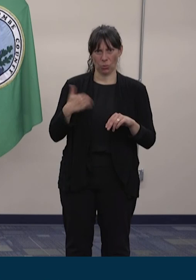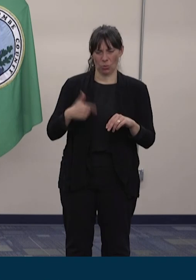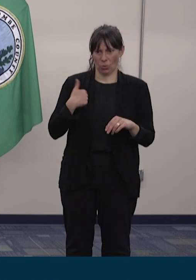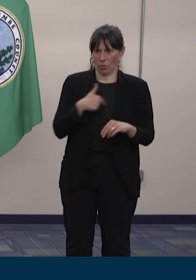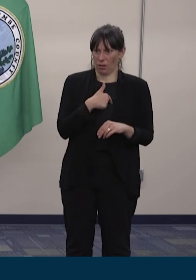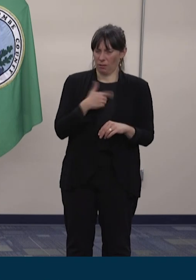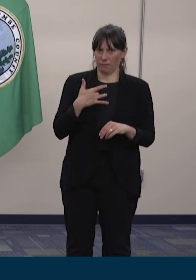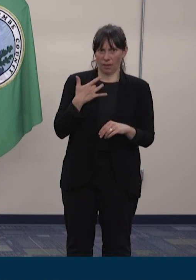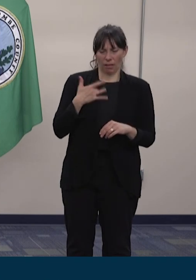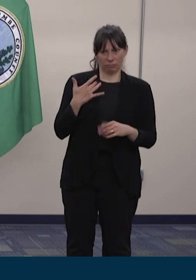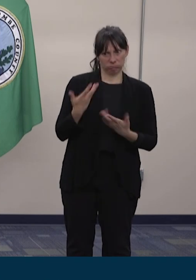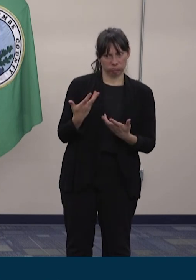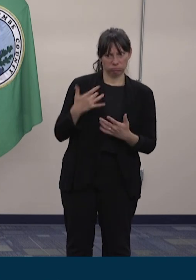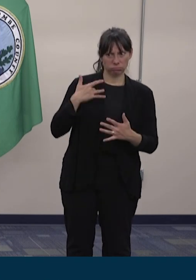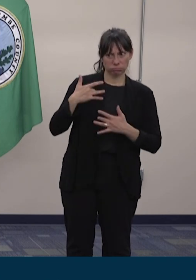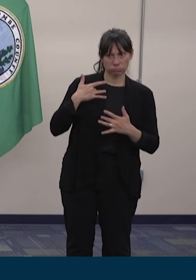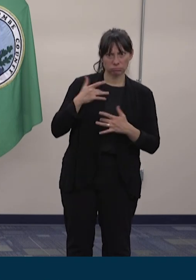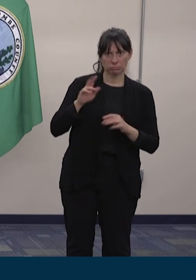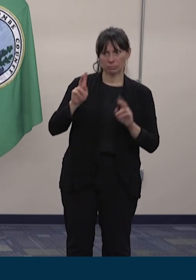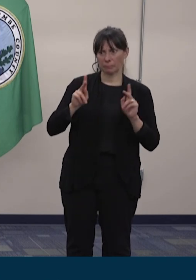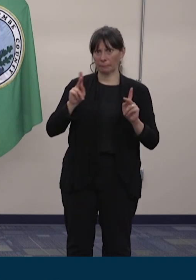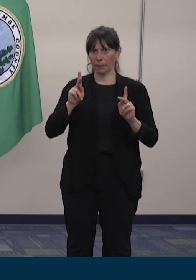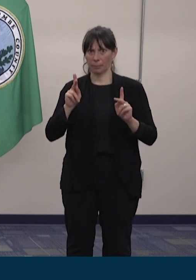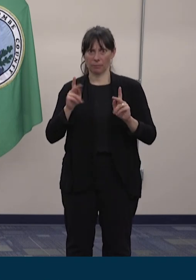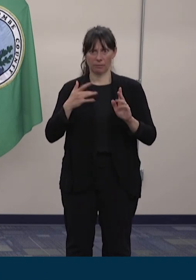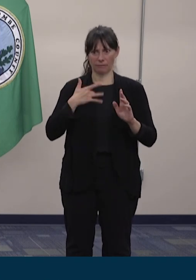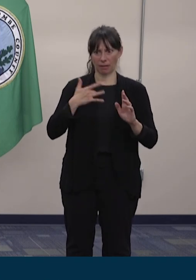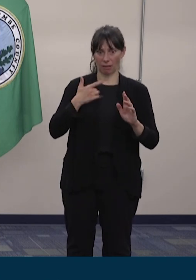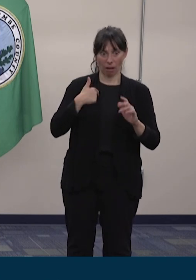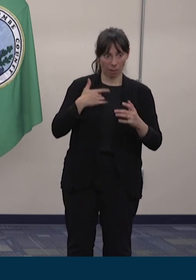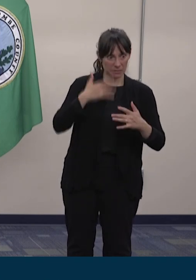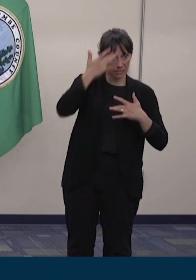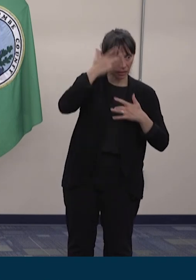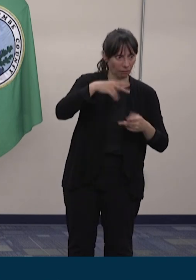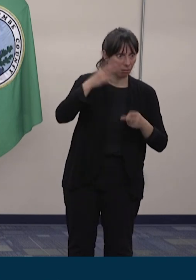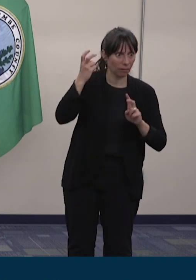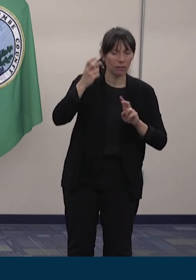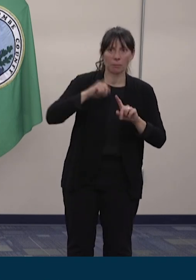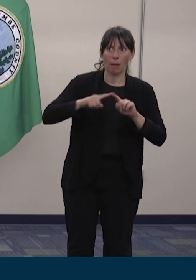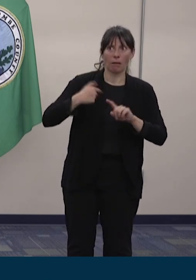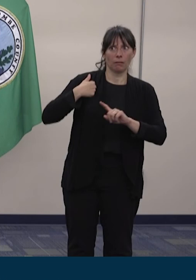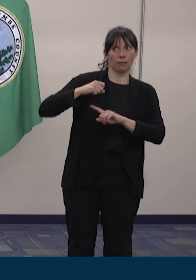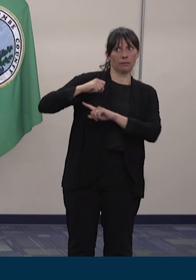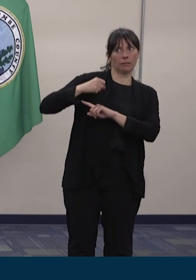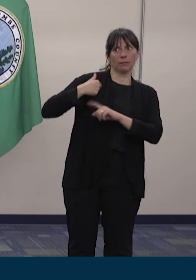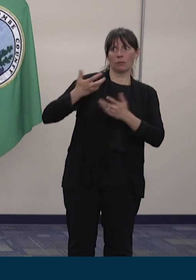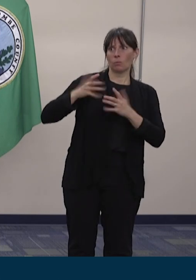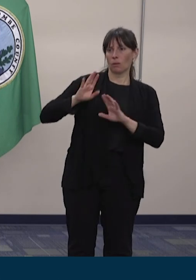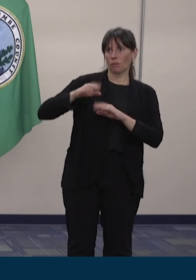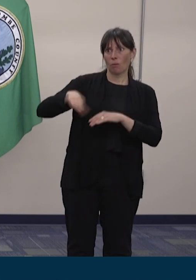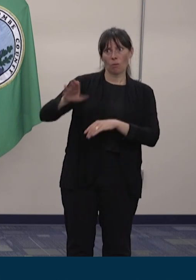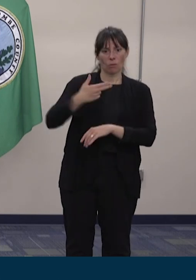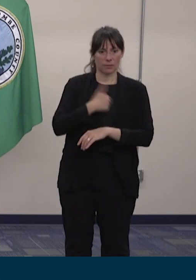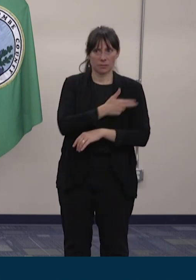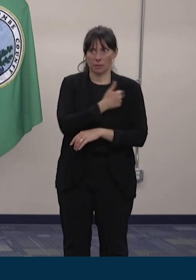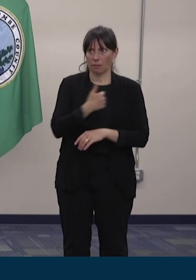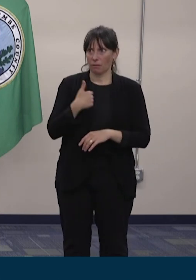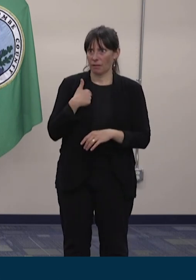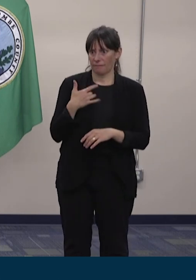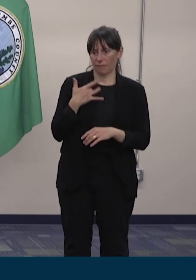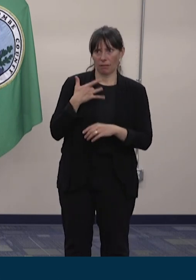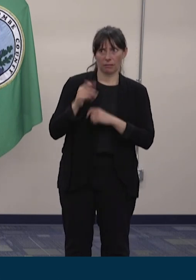estado patients preocupados are que nuestros avoiding and pacientes delaying potentially life-threatening care estén in order con to una what they enfermedad believe que is